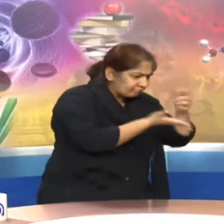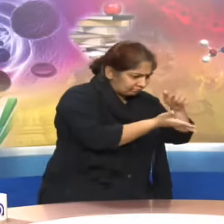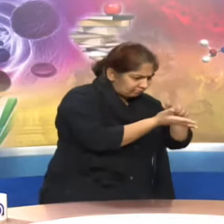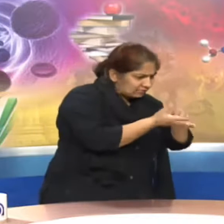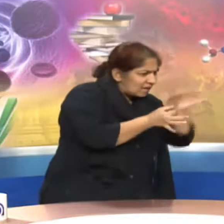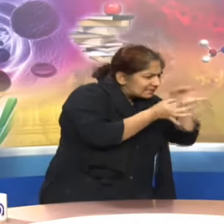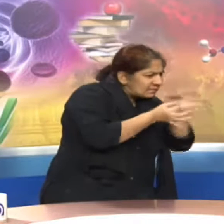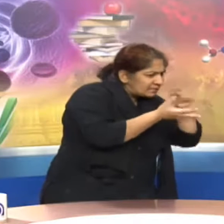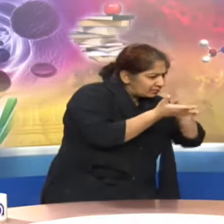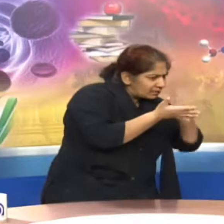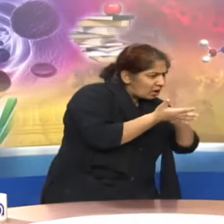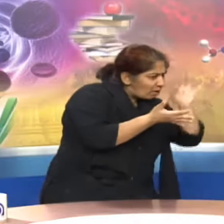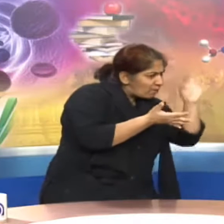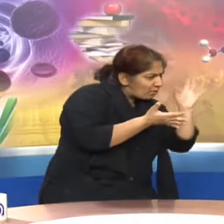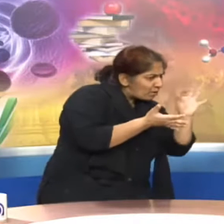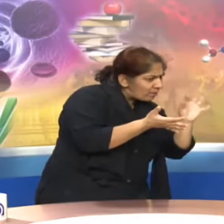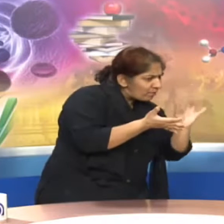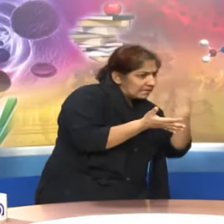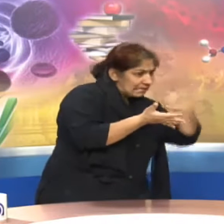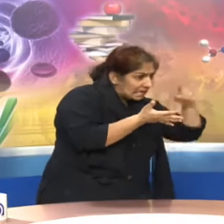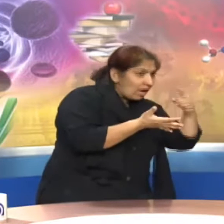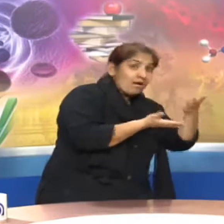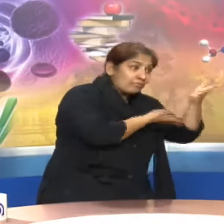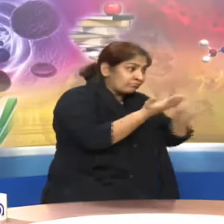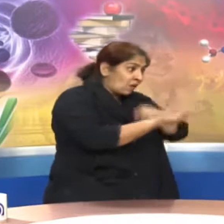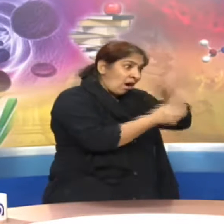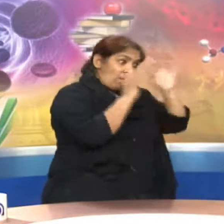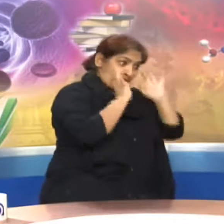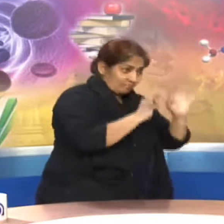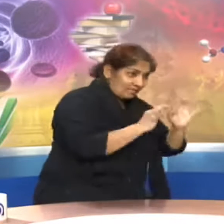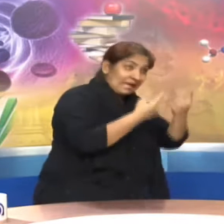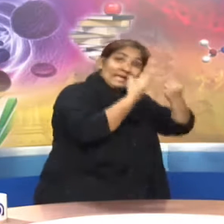staff or colleague, before communicating to the